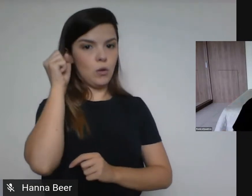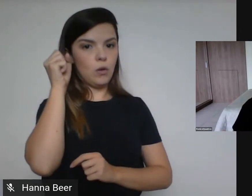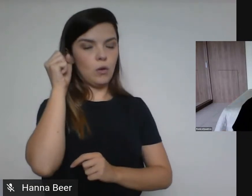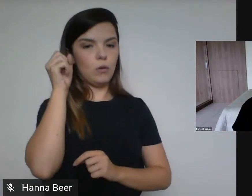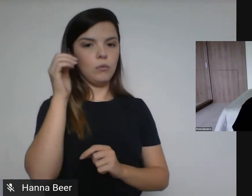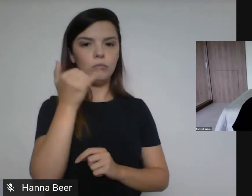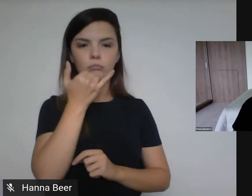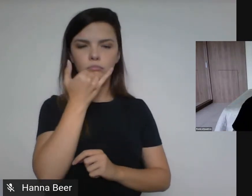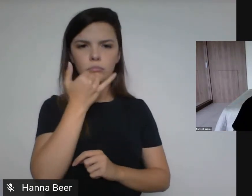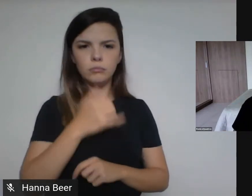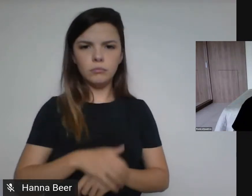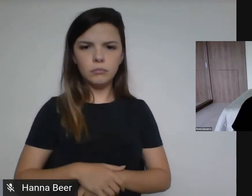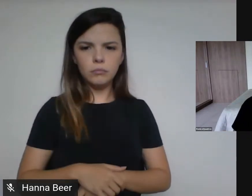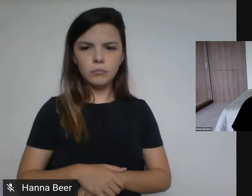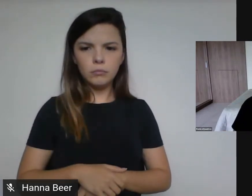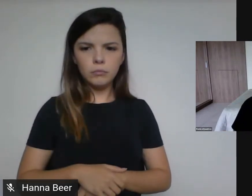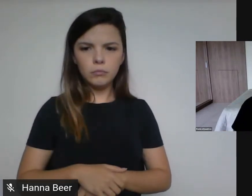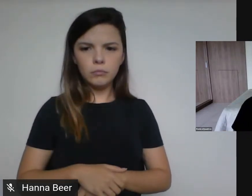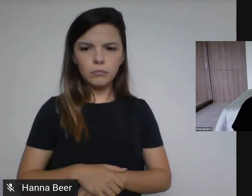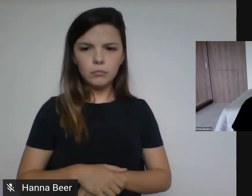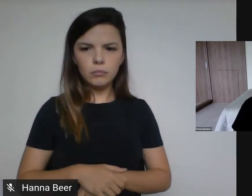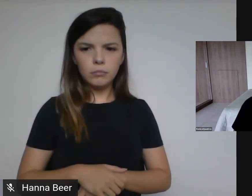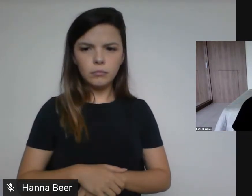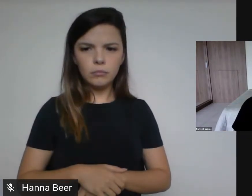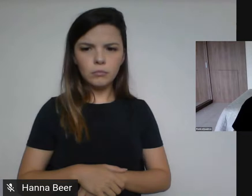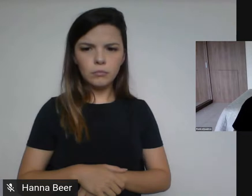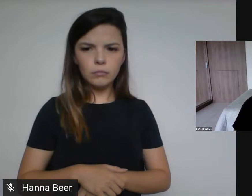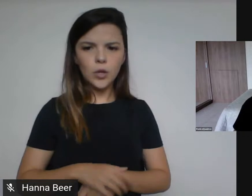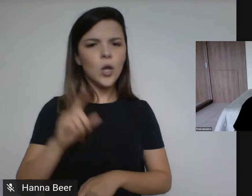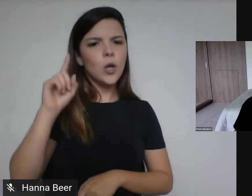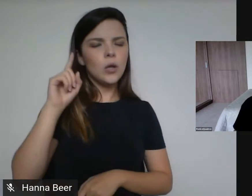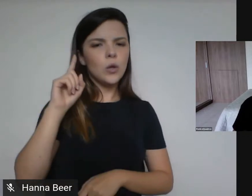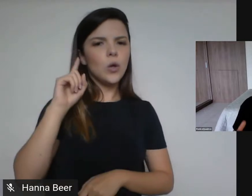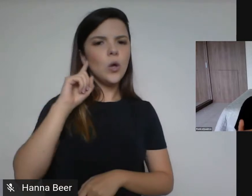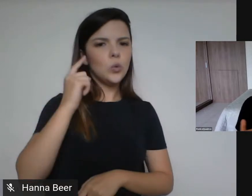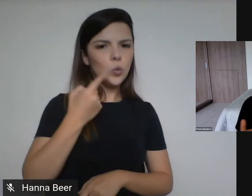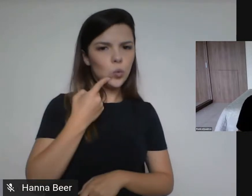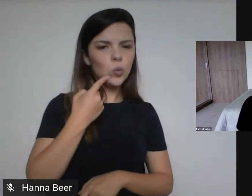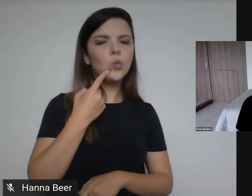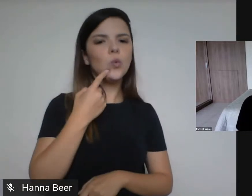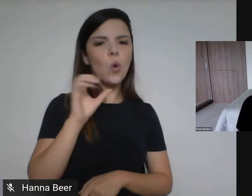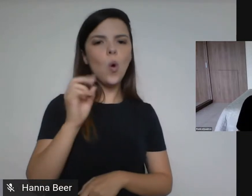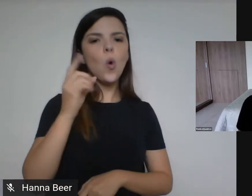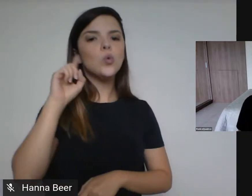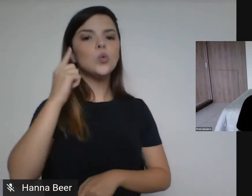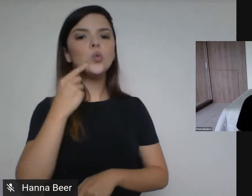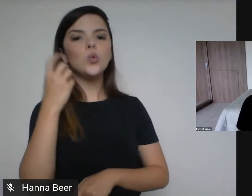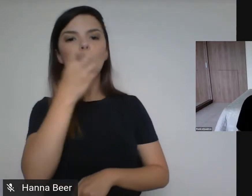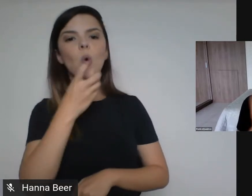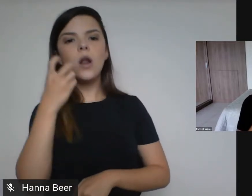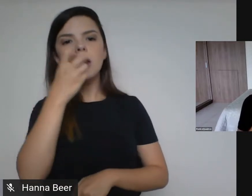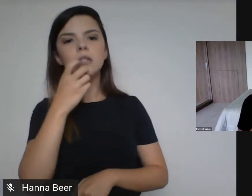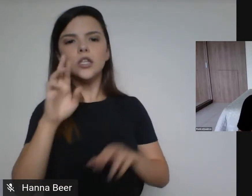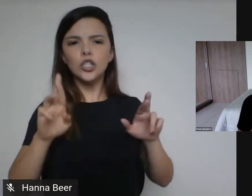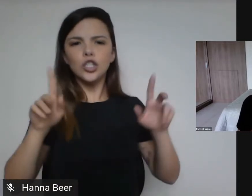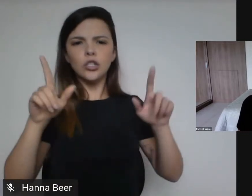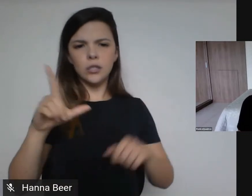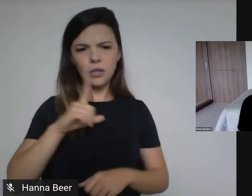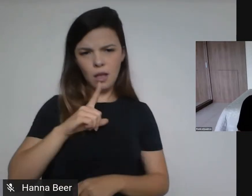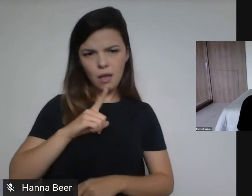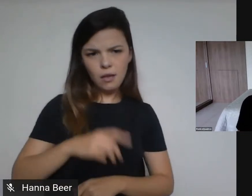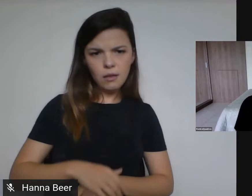people. If you know something about this, and if in these cases they show